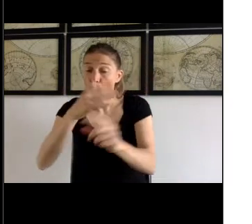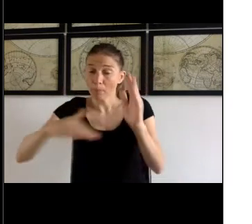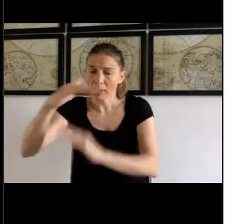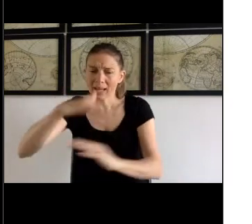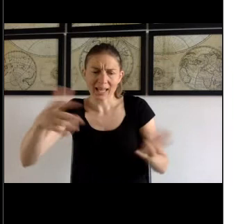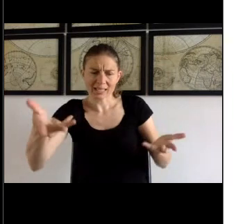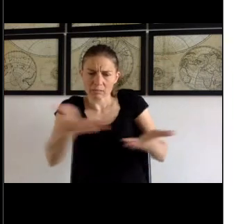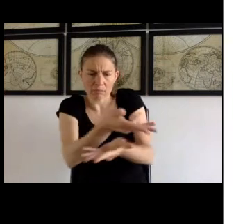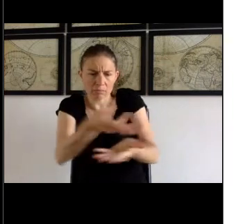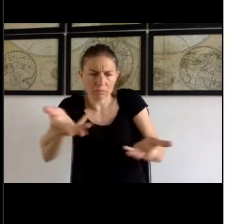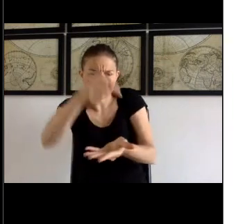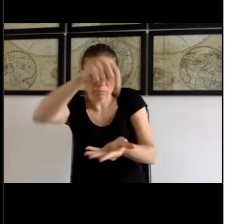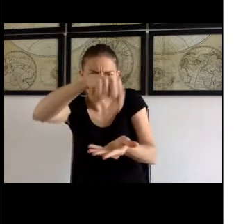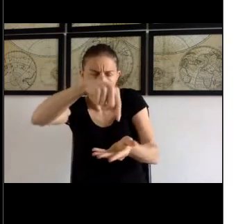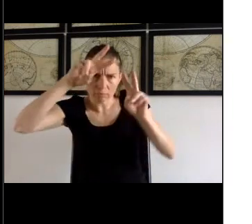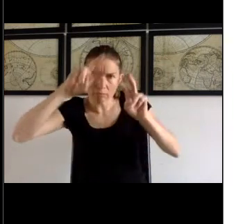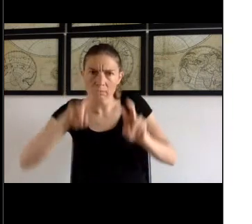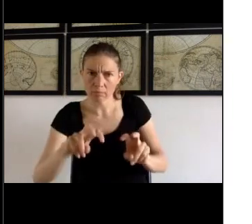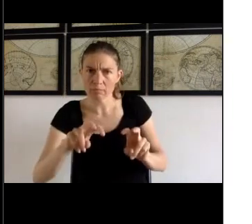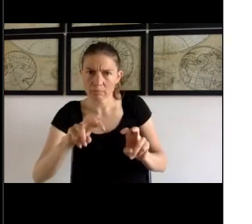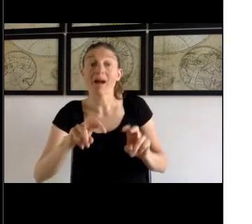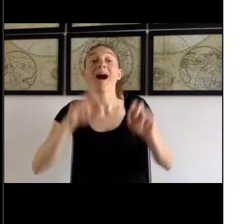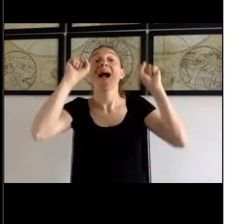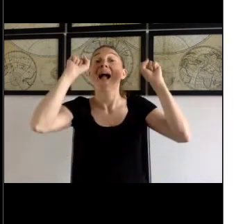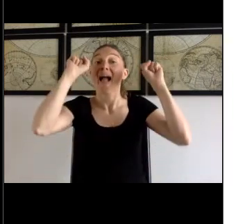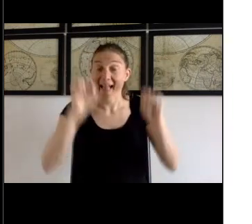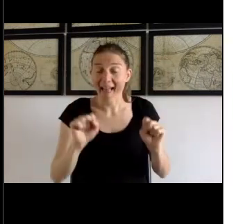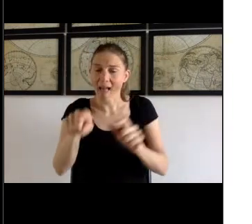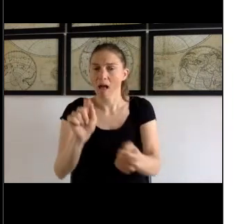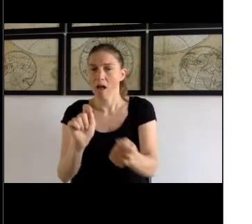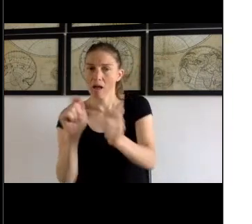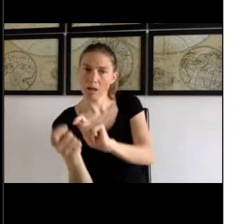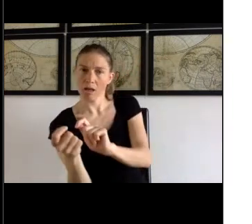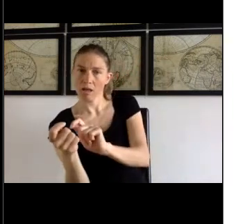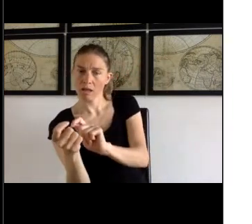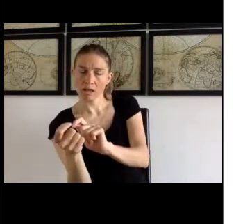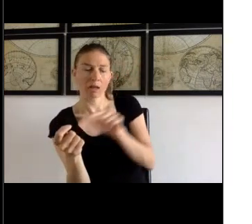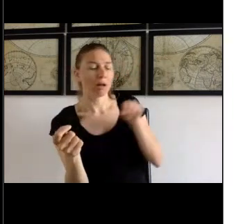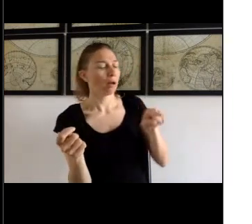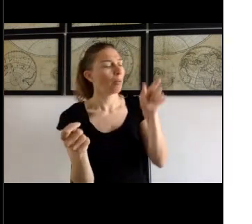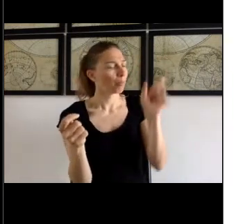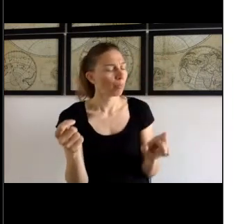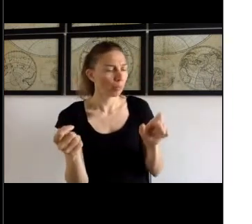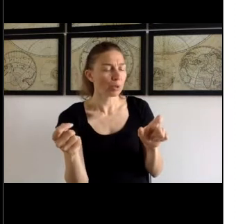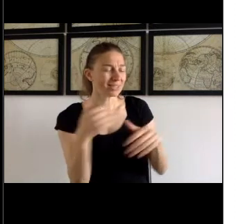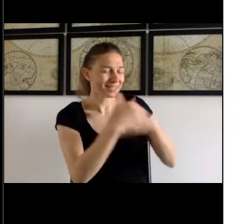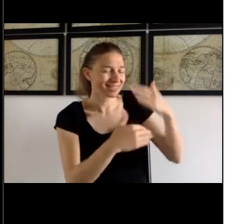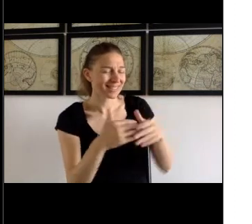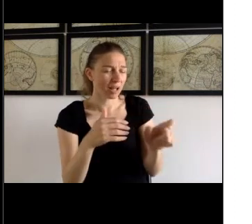the system to work can change, and the person with disability need to be adapted